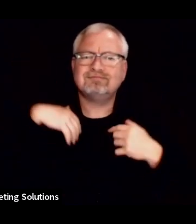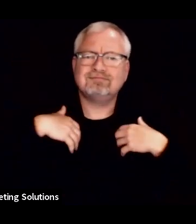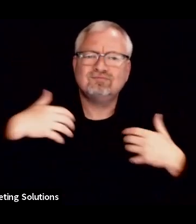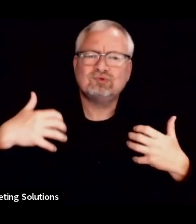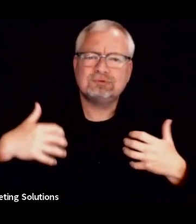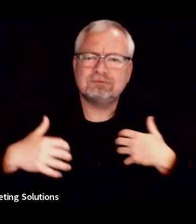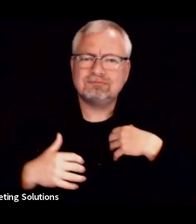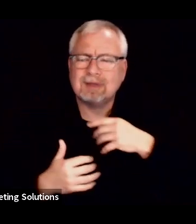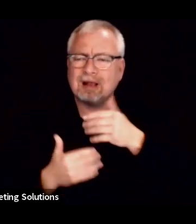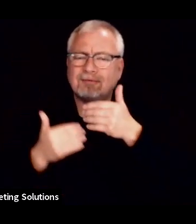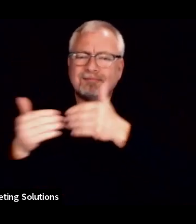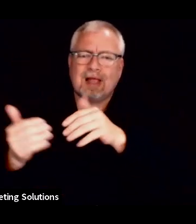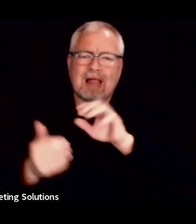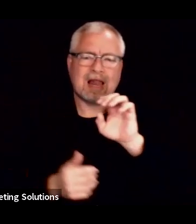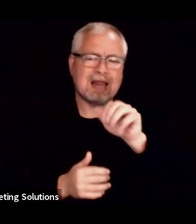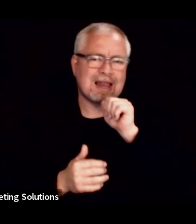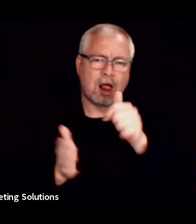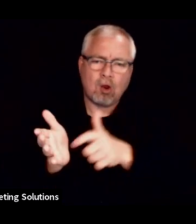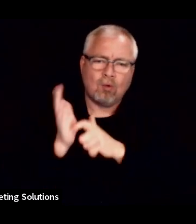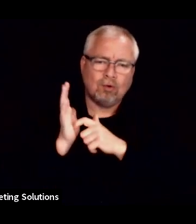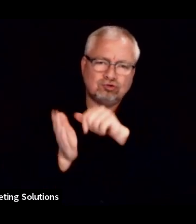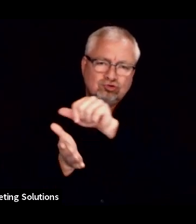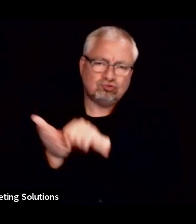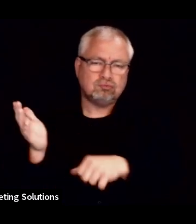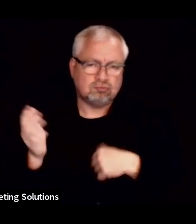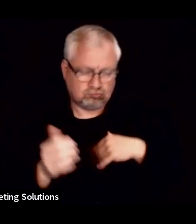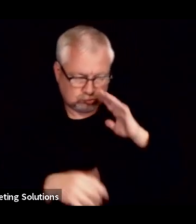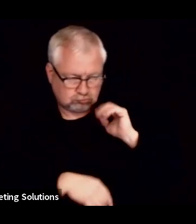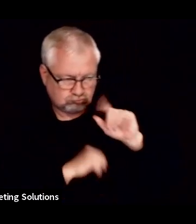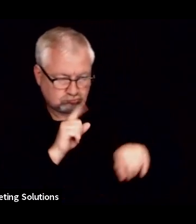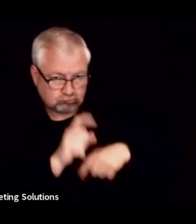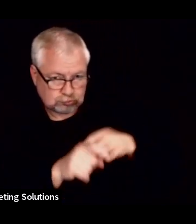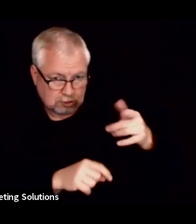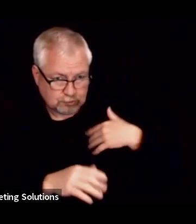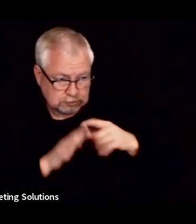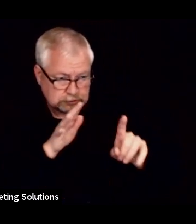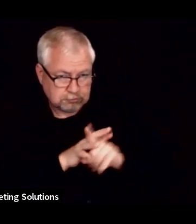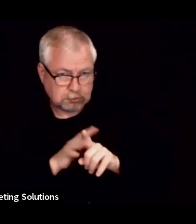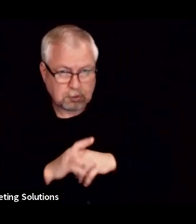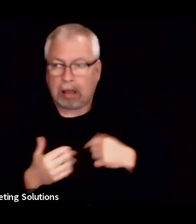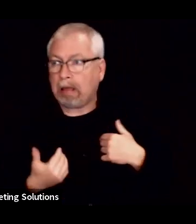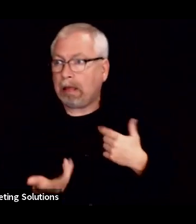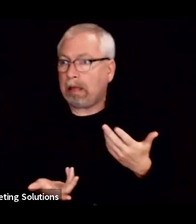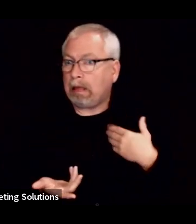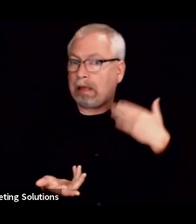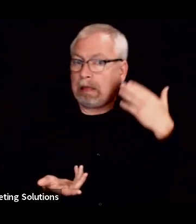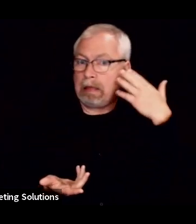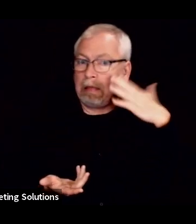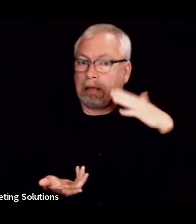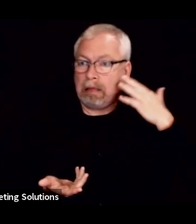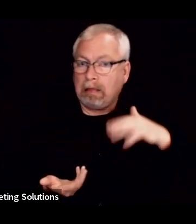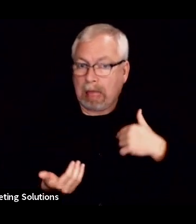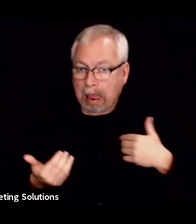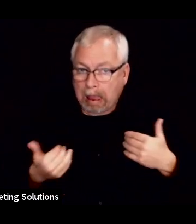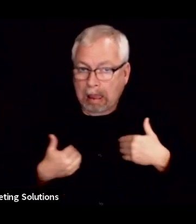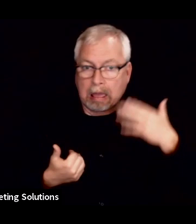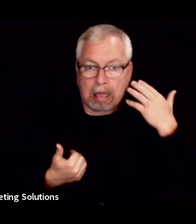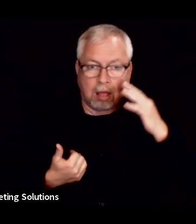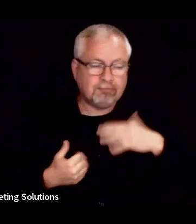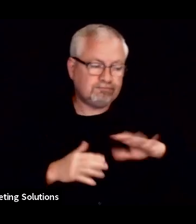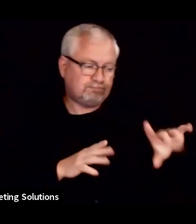And we are now beginning to do more what we would refer to as kind of surveillance testing, like these clinics,